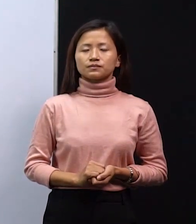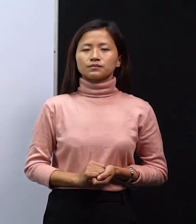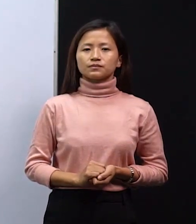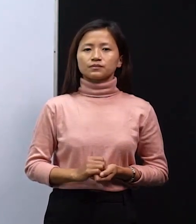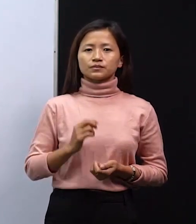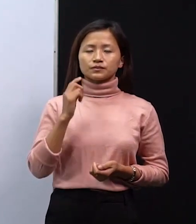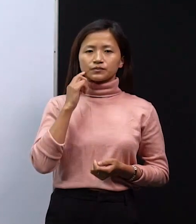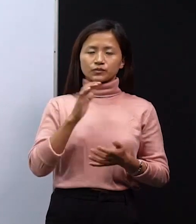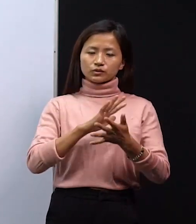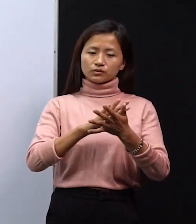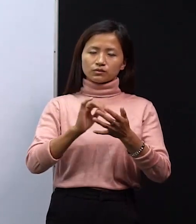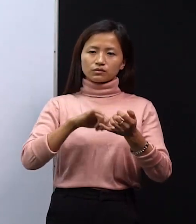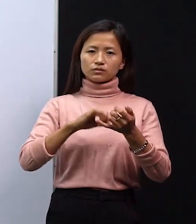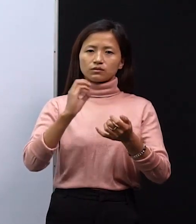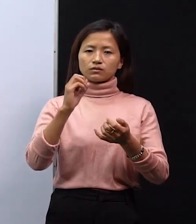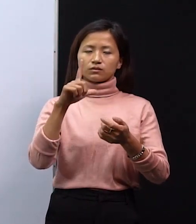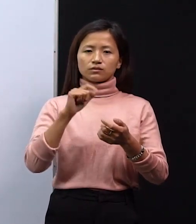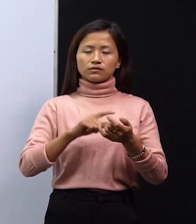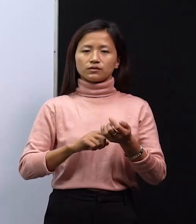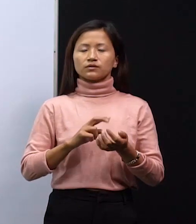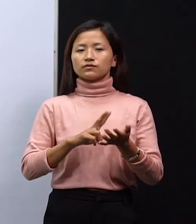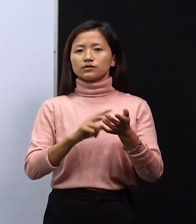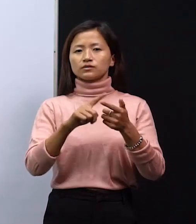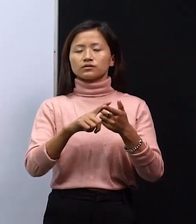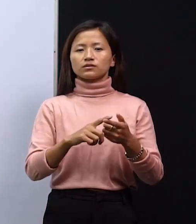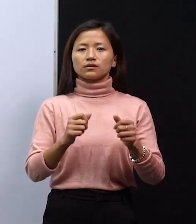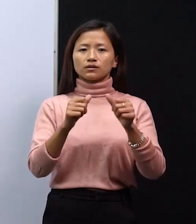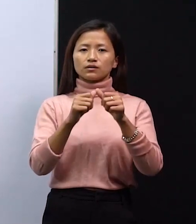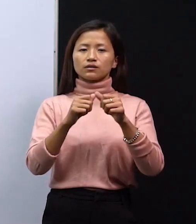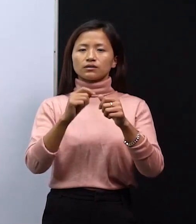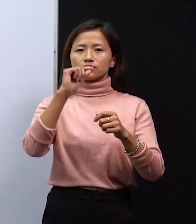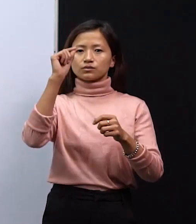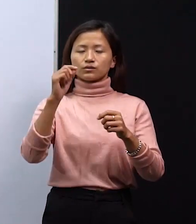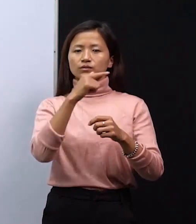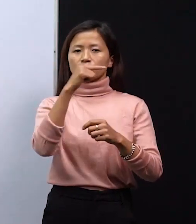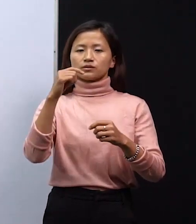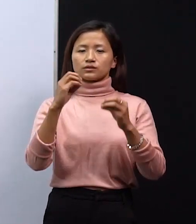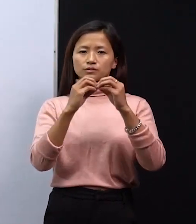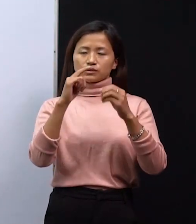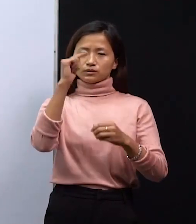If you solve this, you will get a square minus b square.